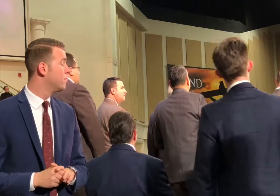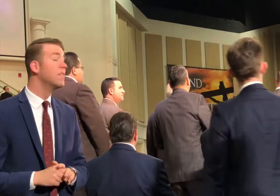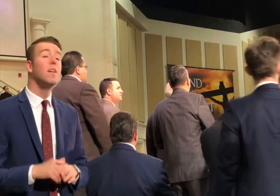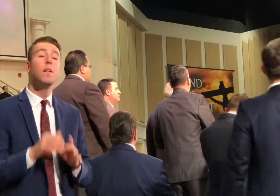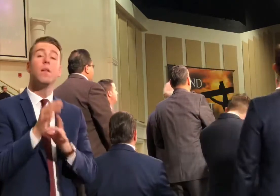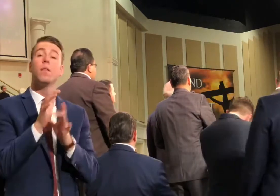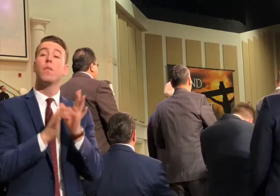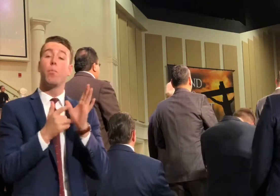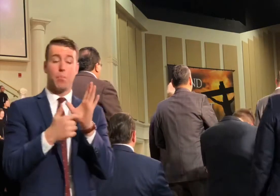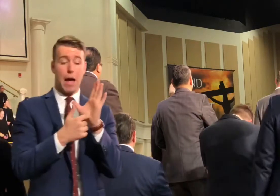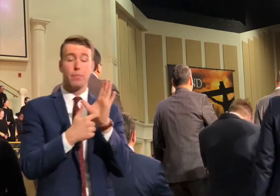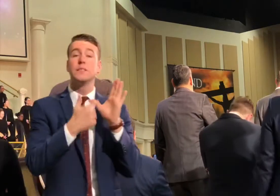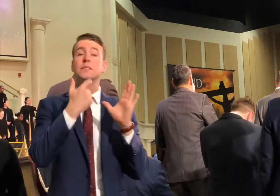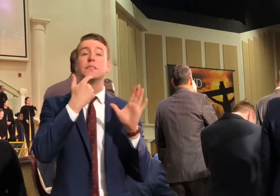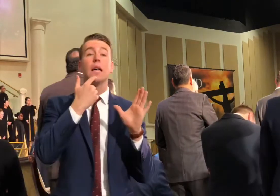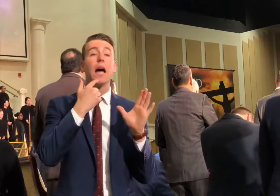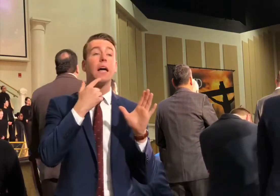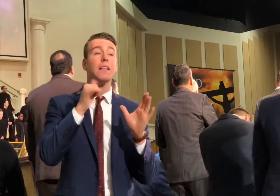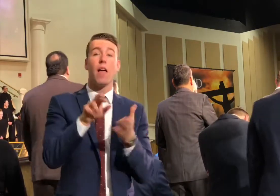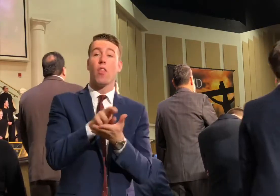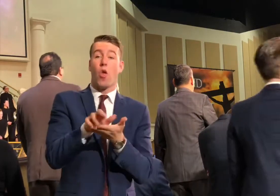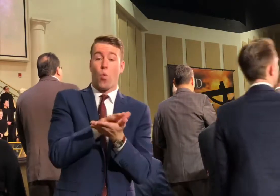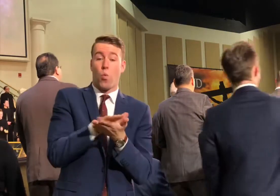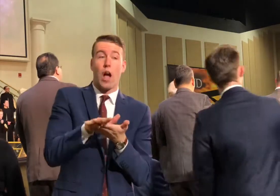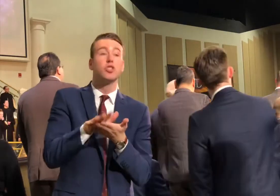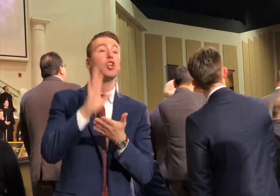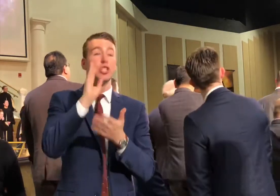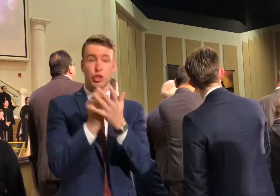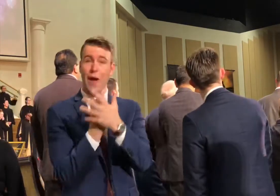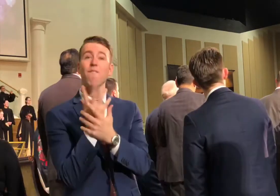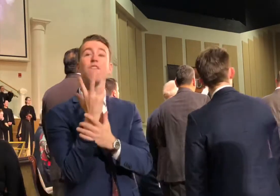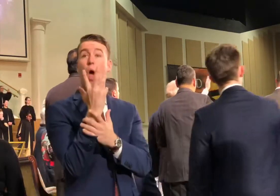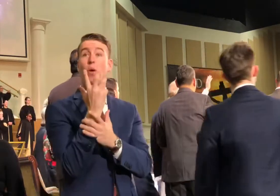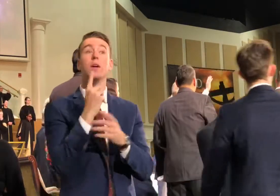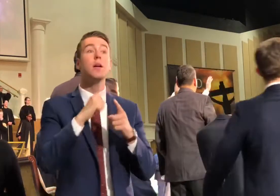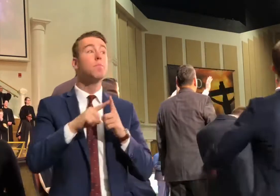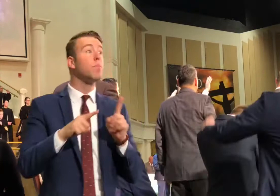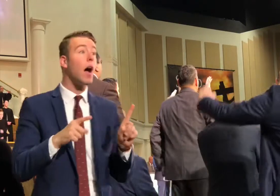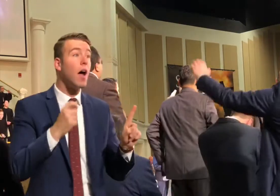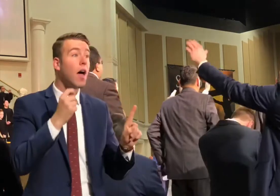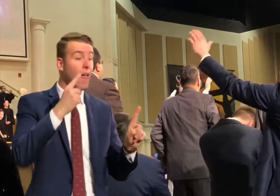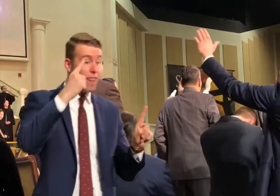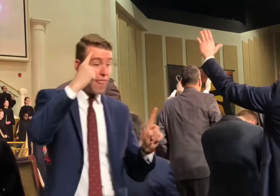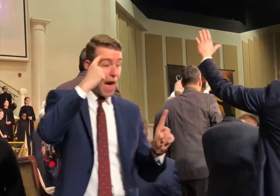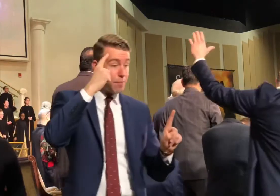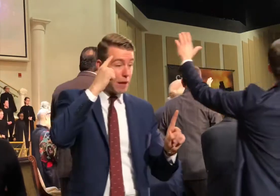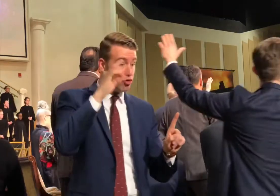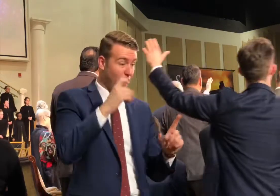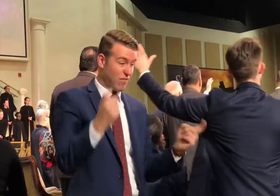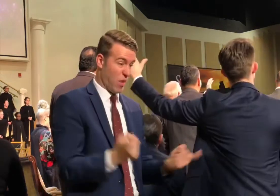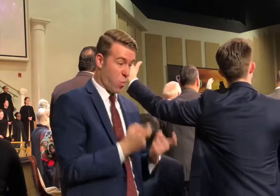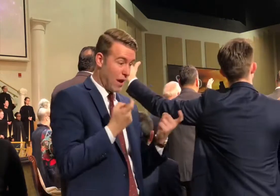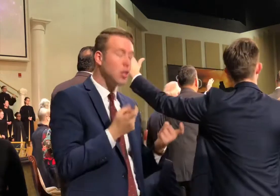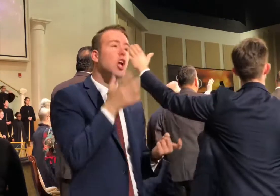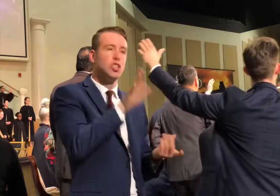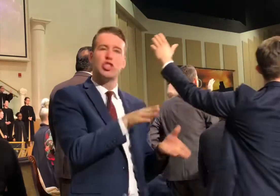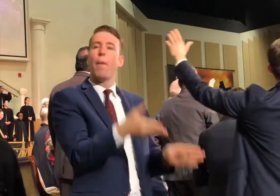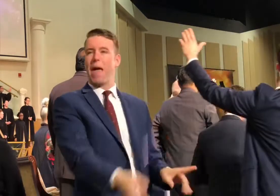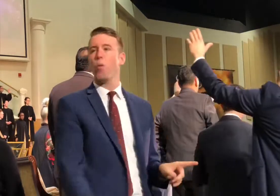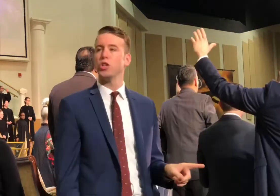The Bible says that the righteous shall flourish, but the expectation of the wicked shall